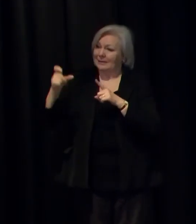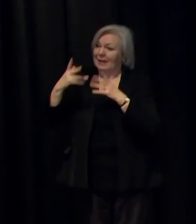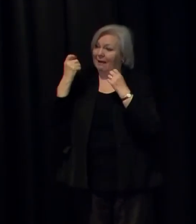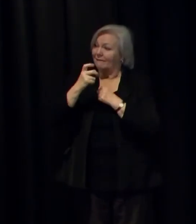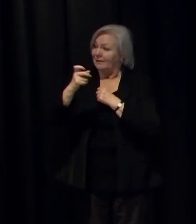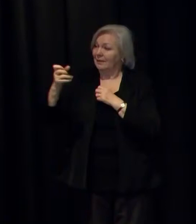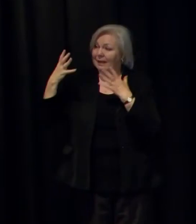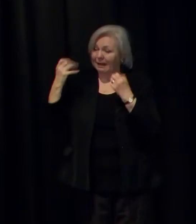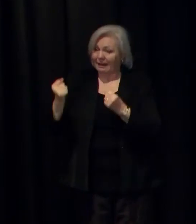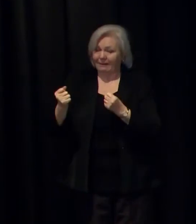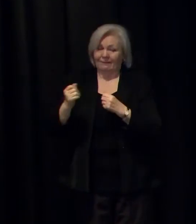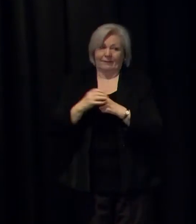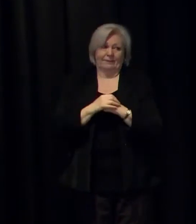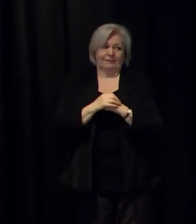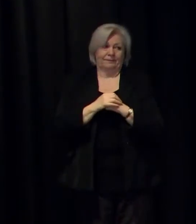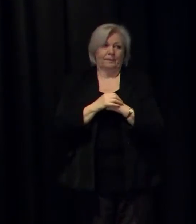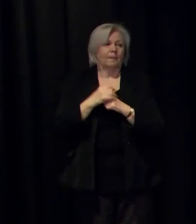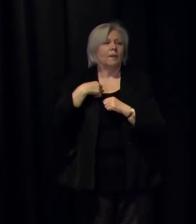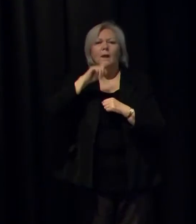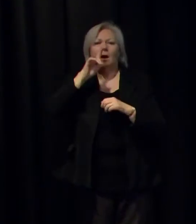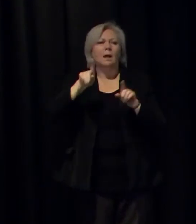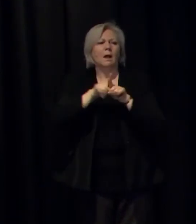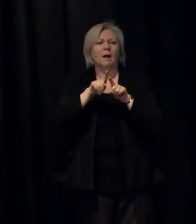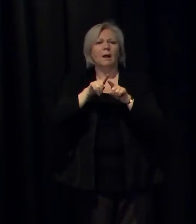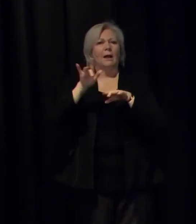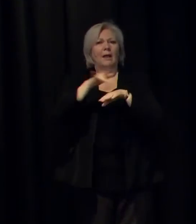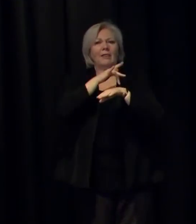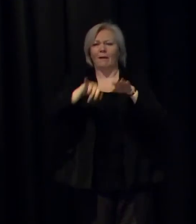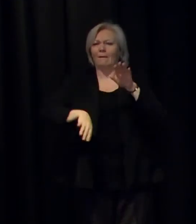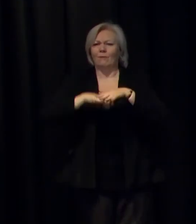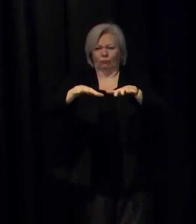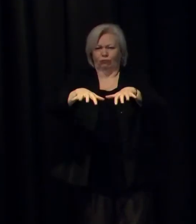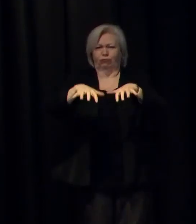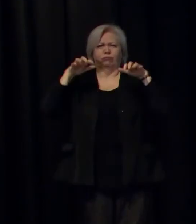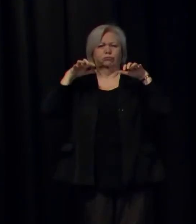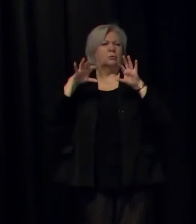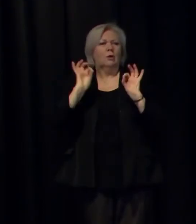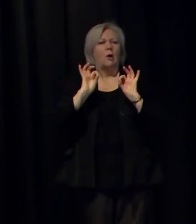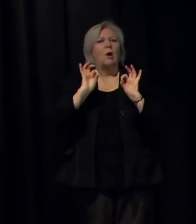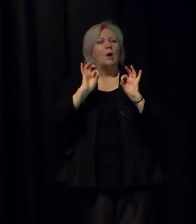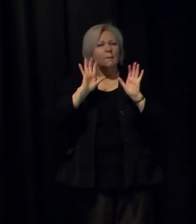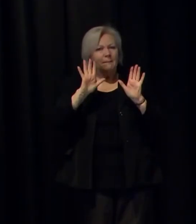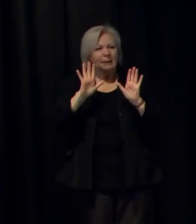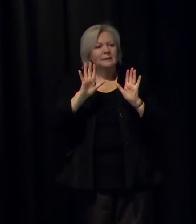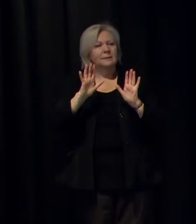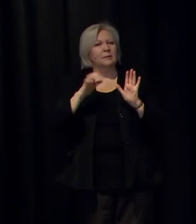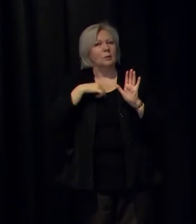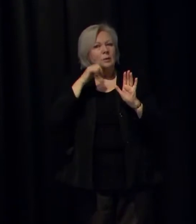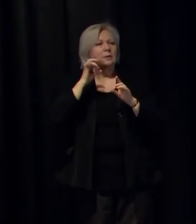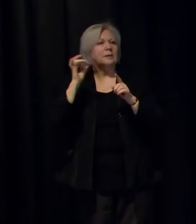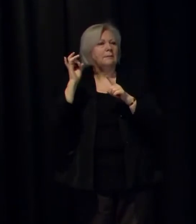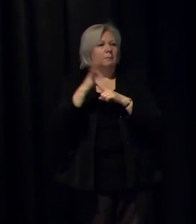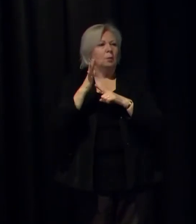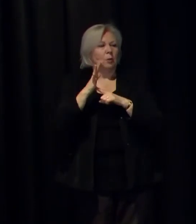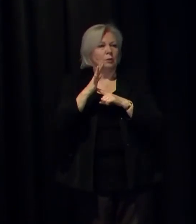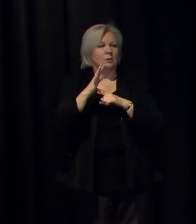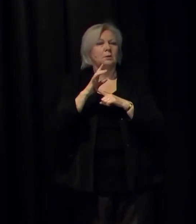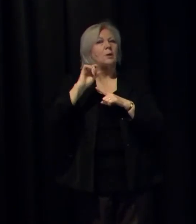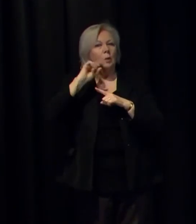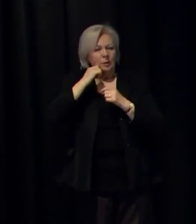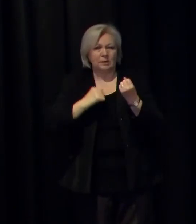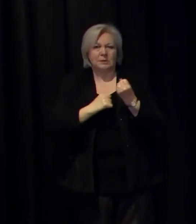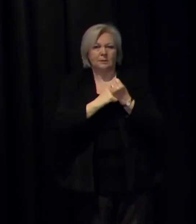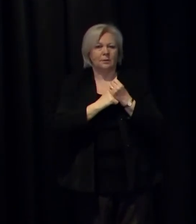let them have, as the roadmap talks about, a full theatre. So we stand ready to continue to support them because we know how important that is. Does the support run out